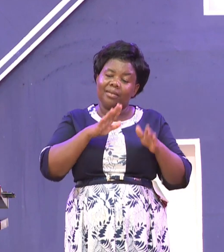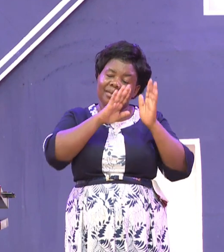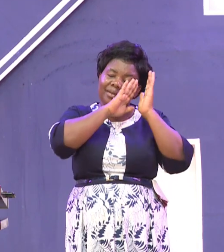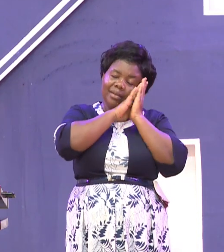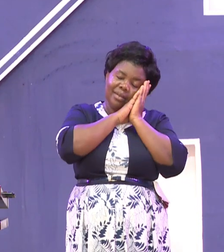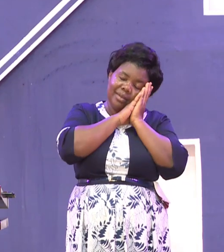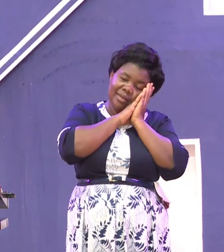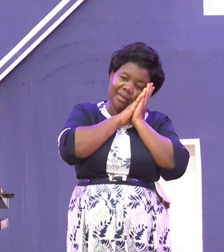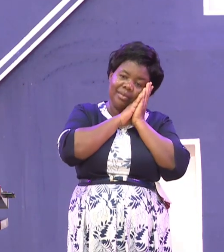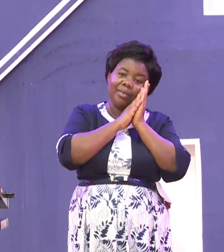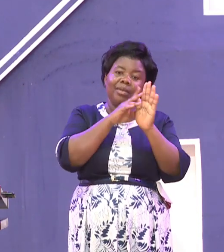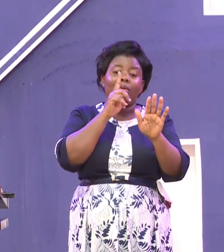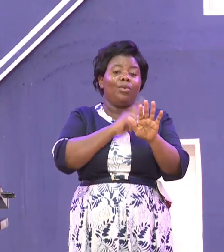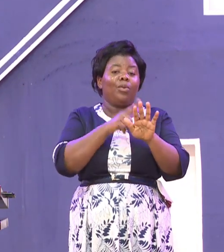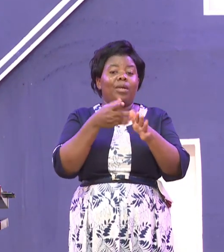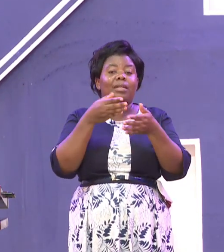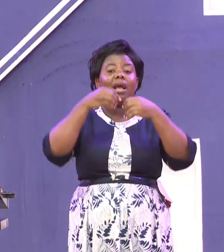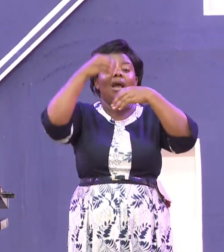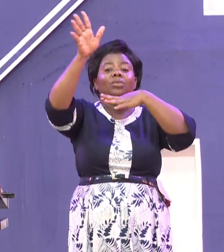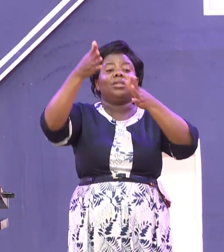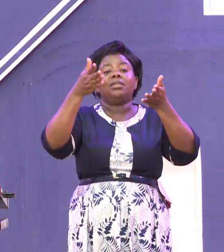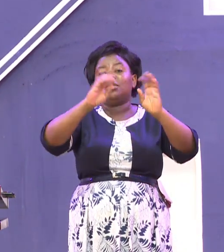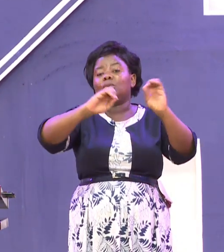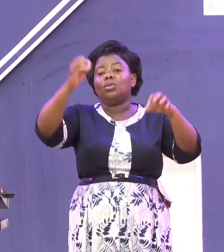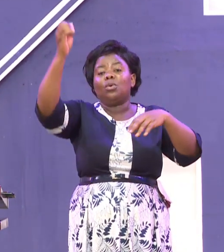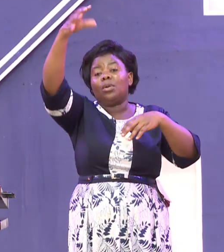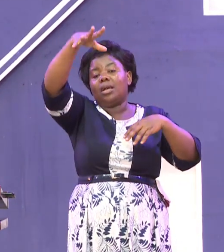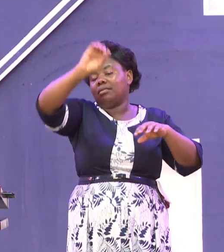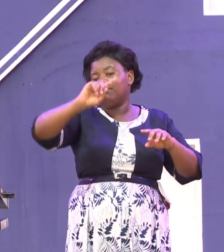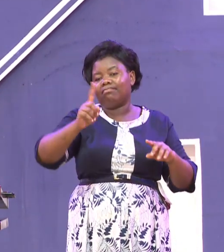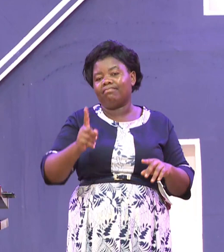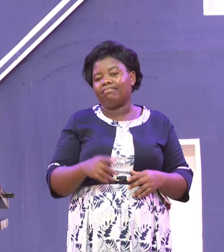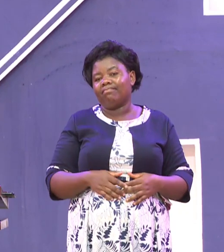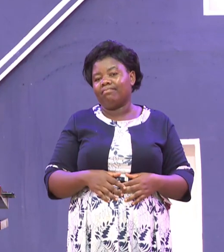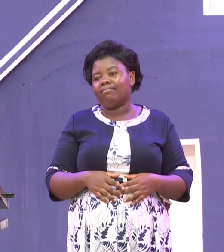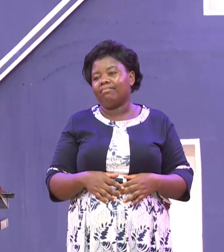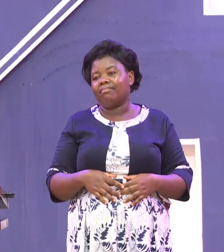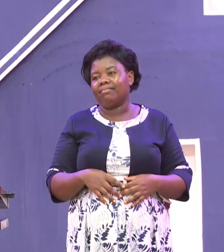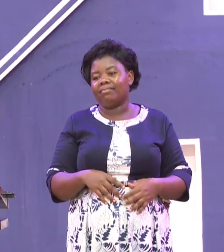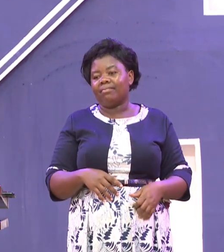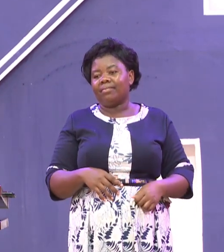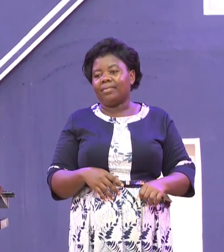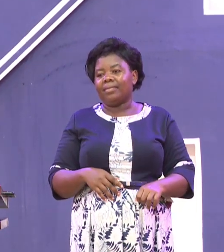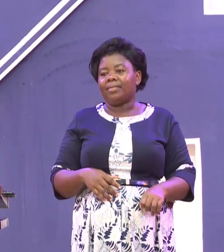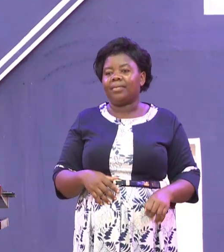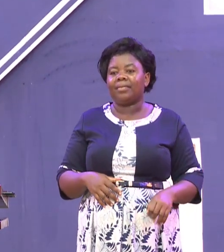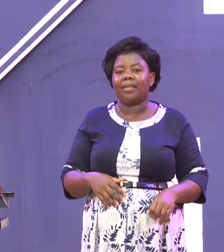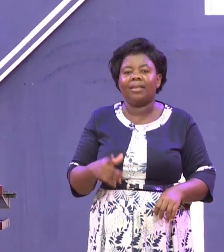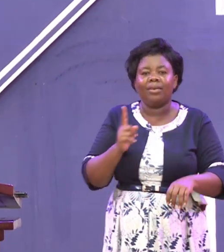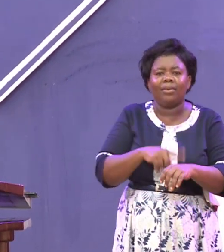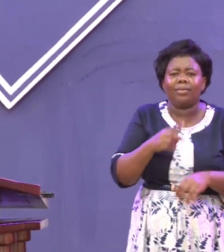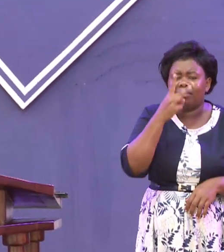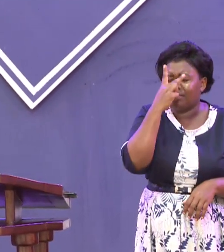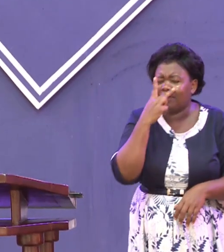teriyo security light. For me to sleep without a security light outside. Buli lwenzibiri abwenti